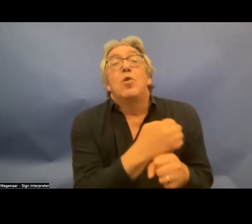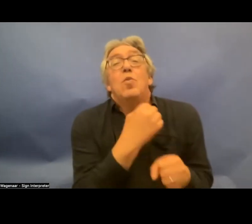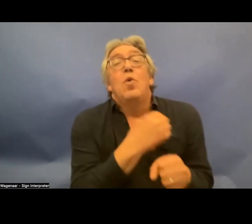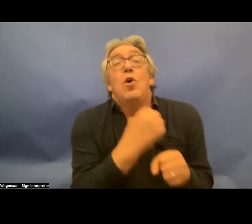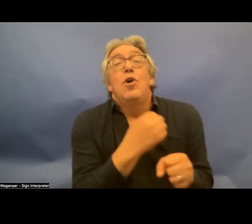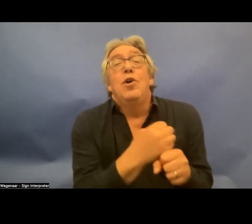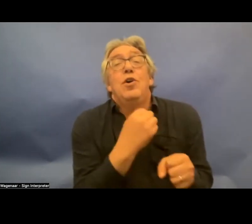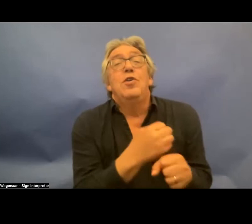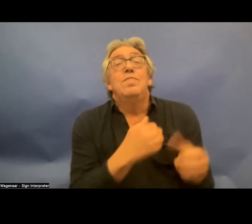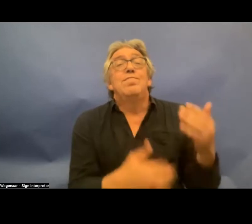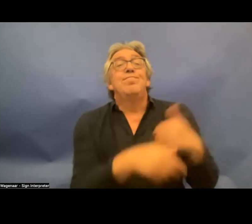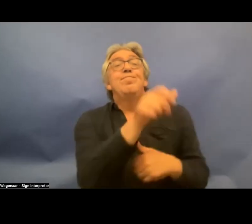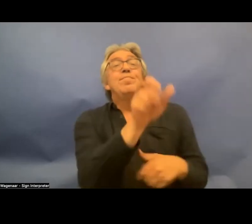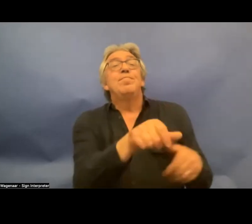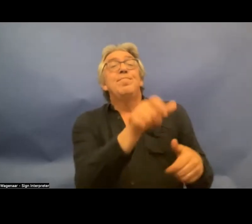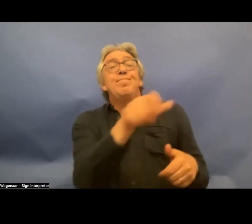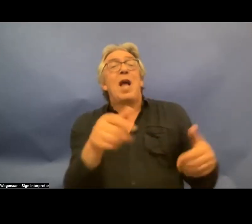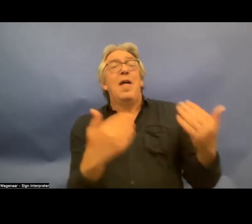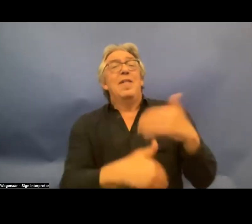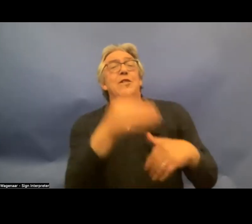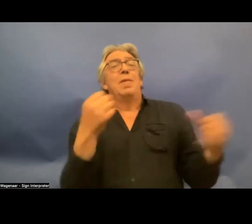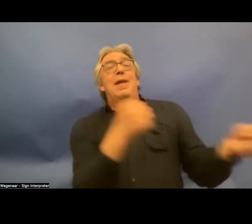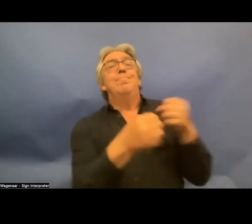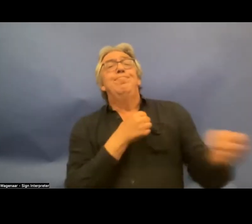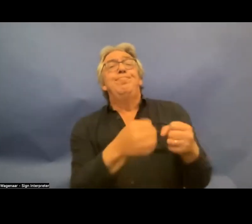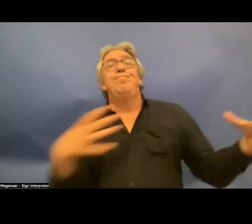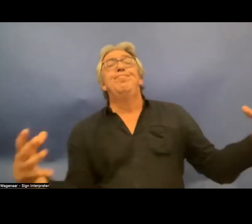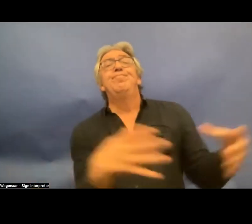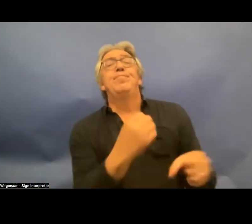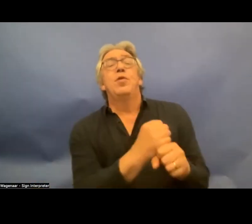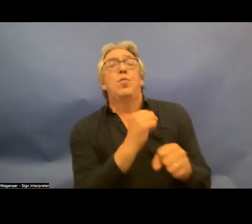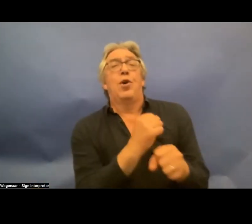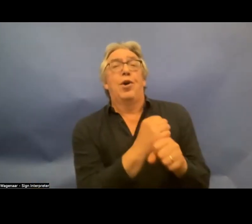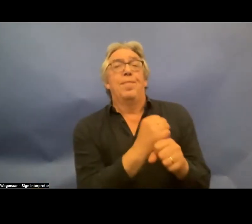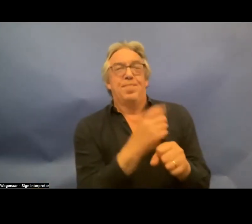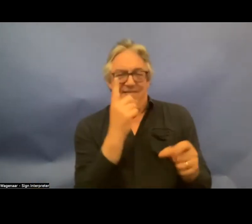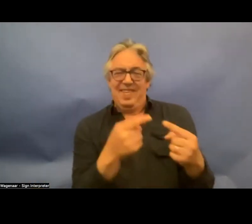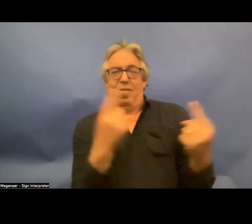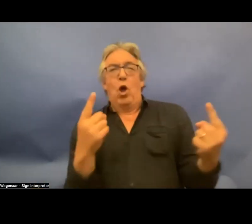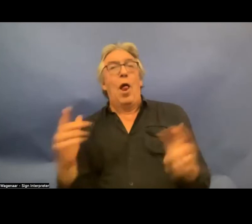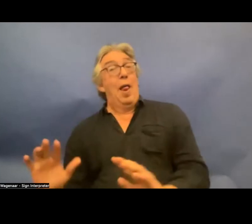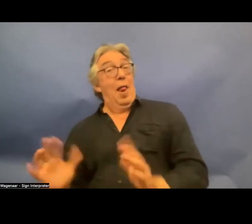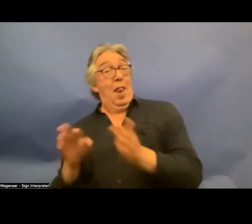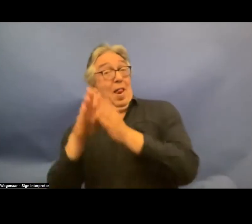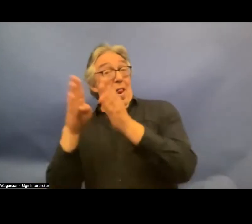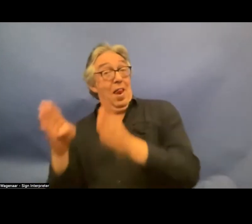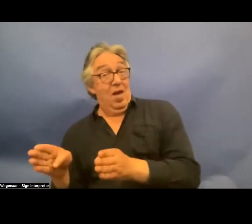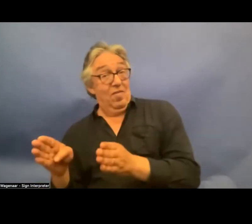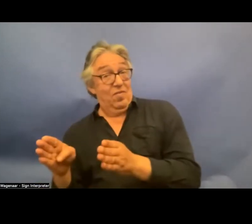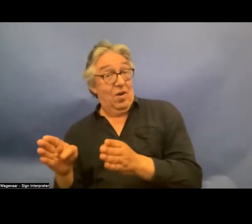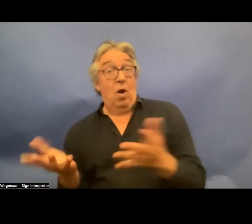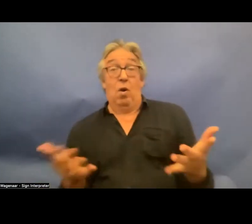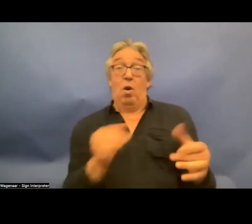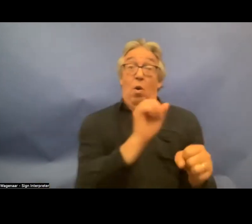we have different versions of places where you work and places where you live, or both, you live and